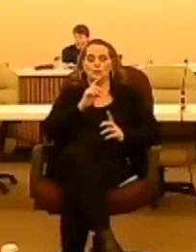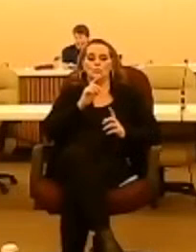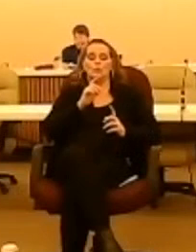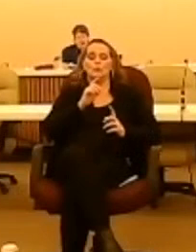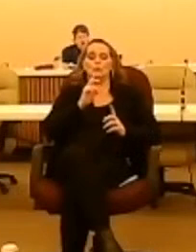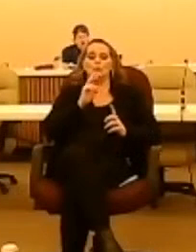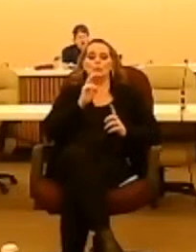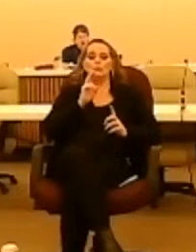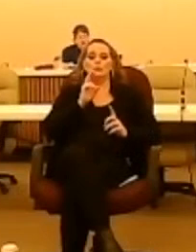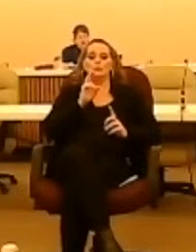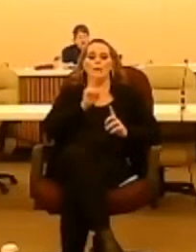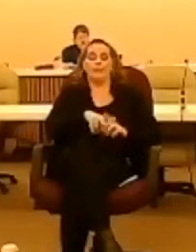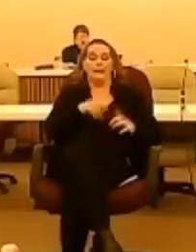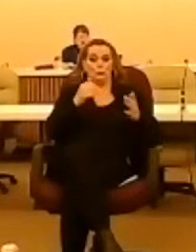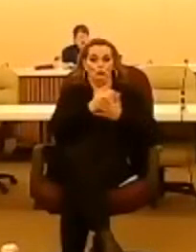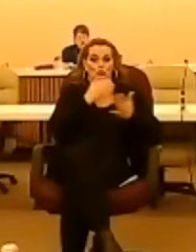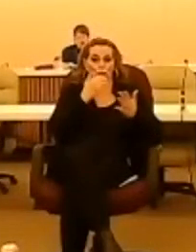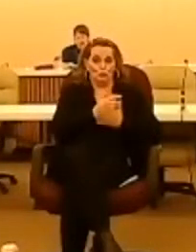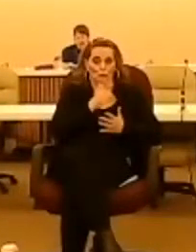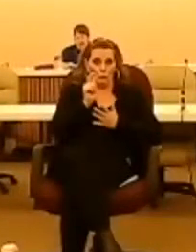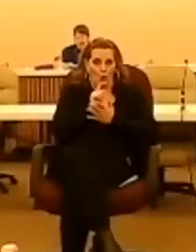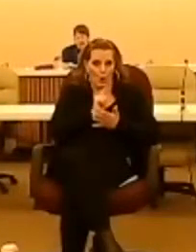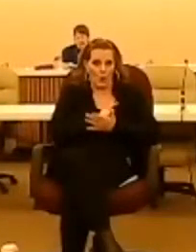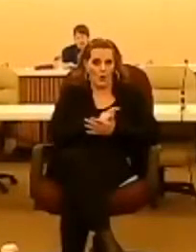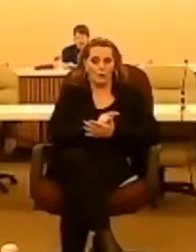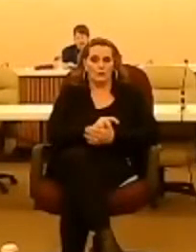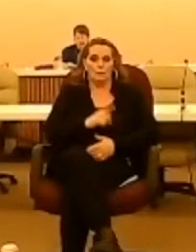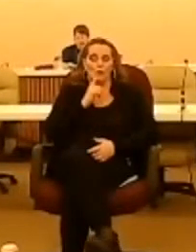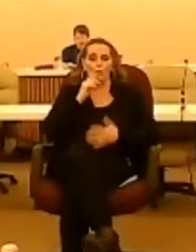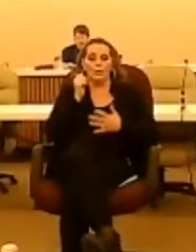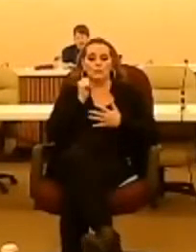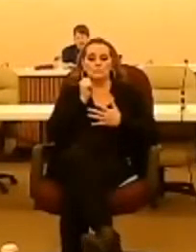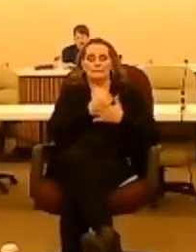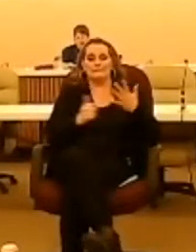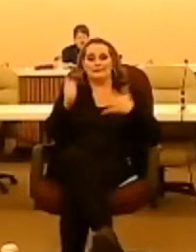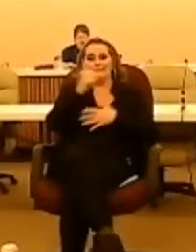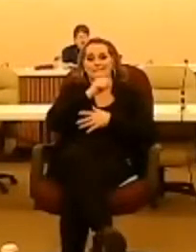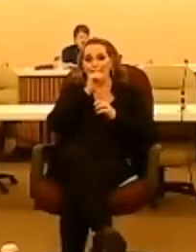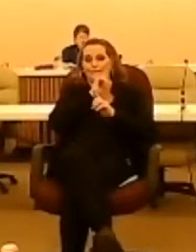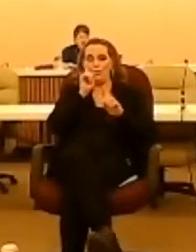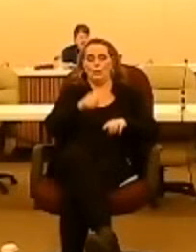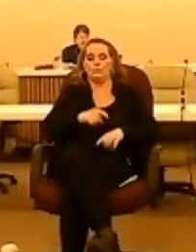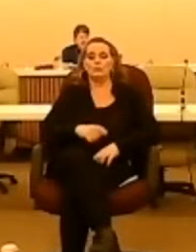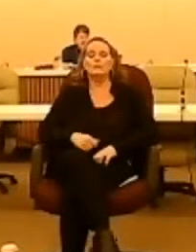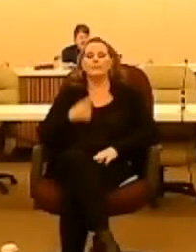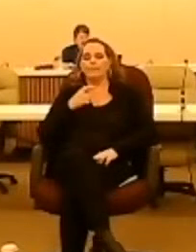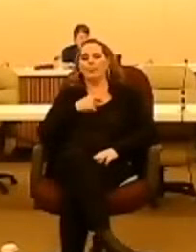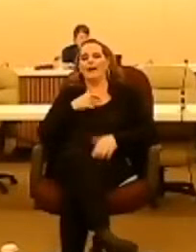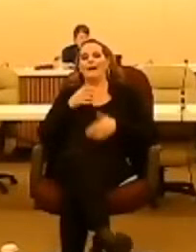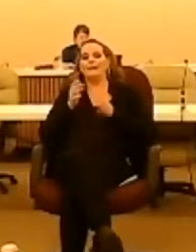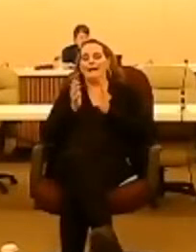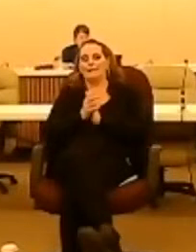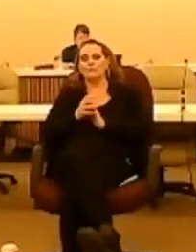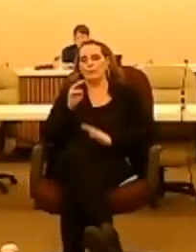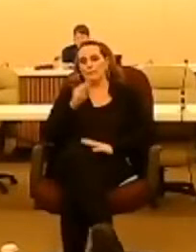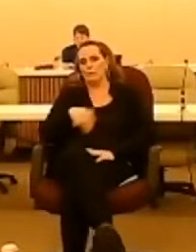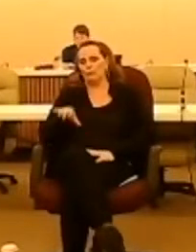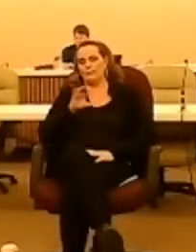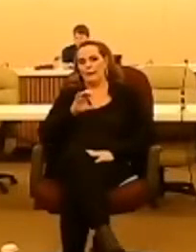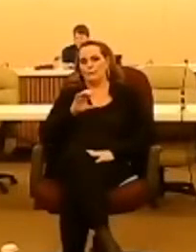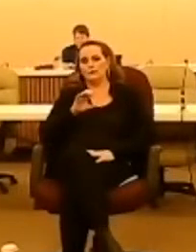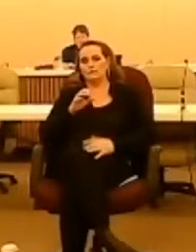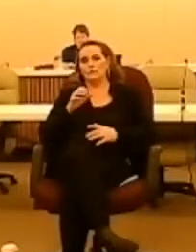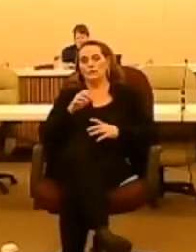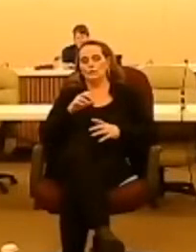emergency edicts. However, and I checked with the Monroe County Supervisors Association as well as with the